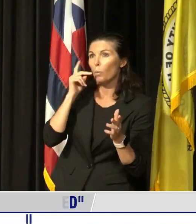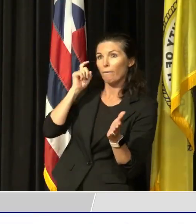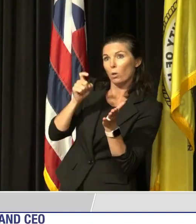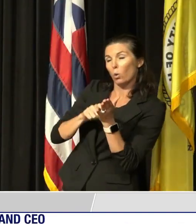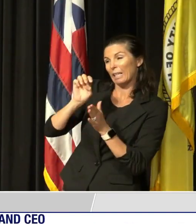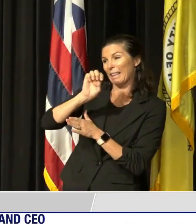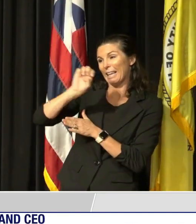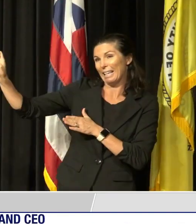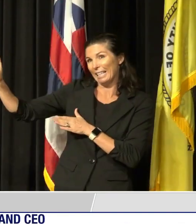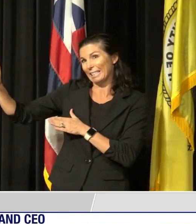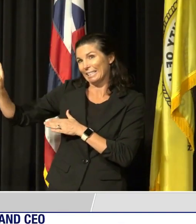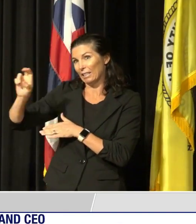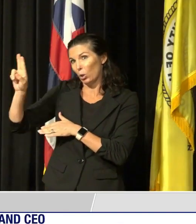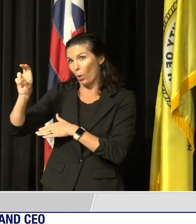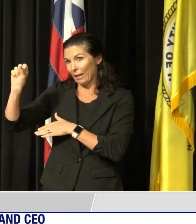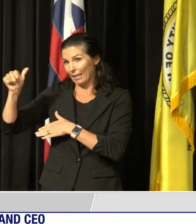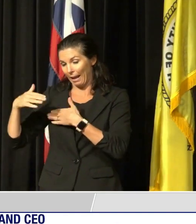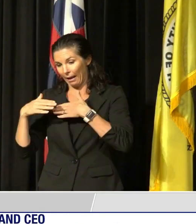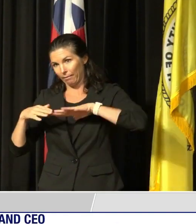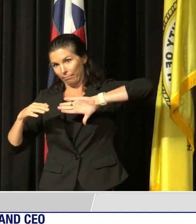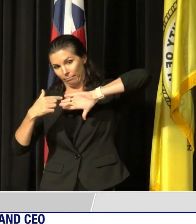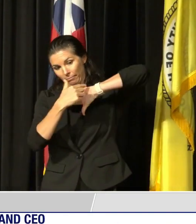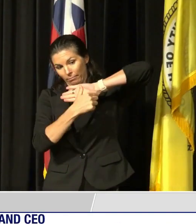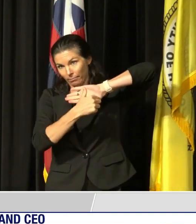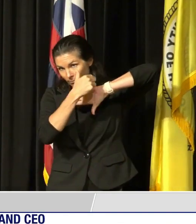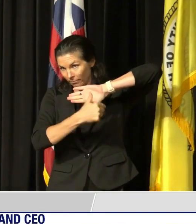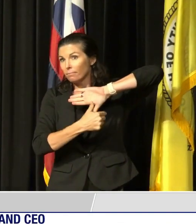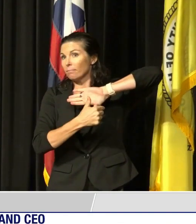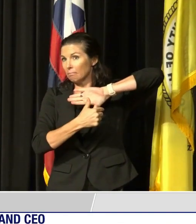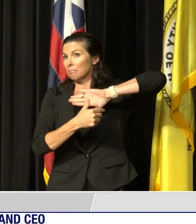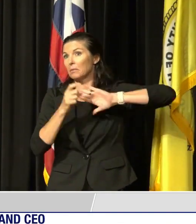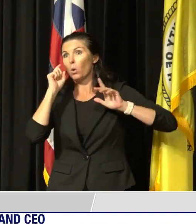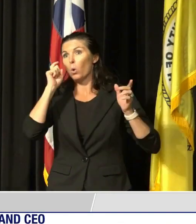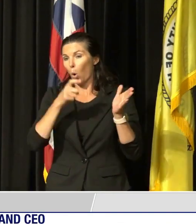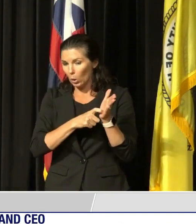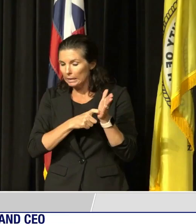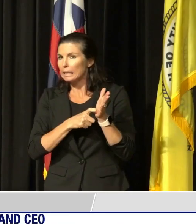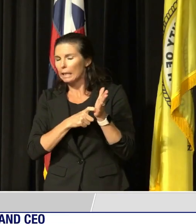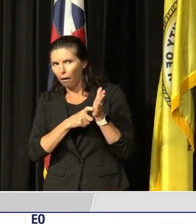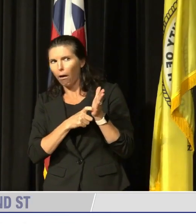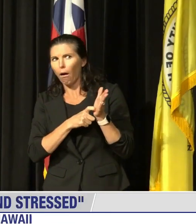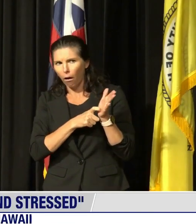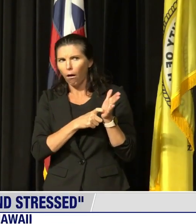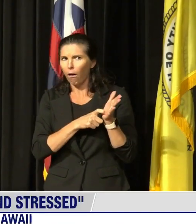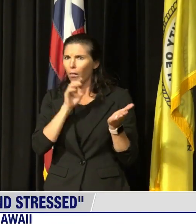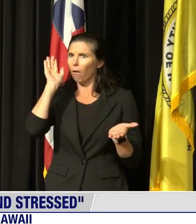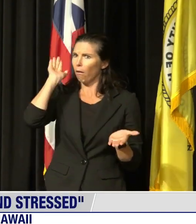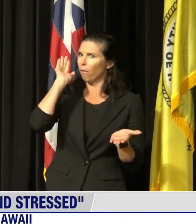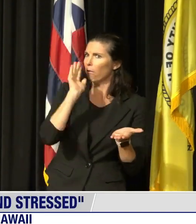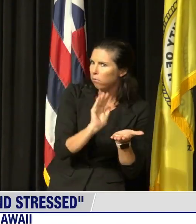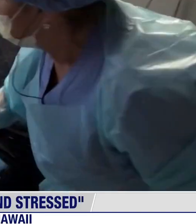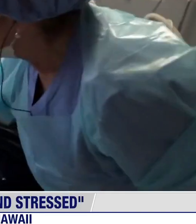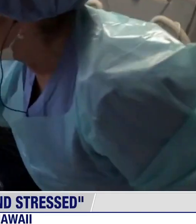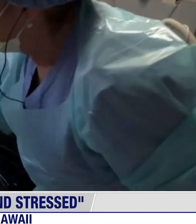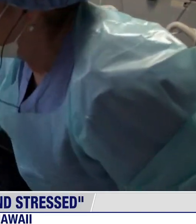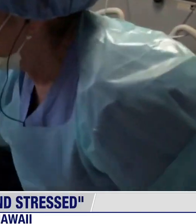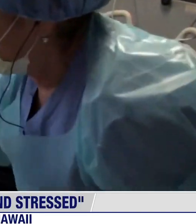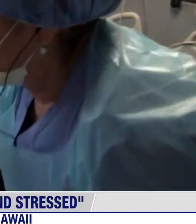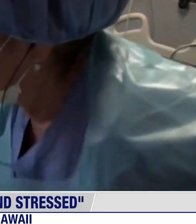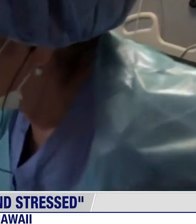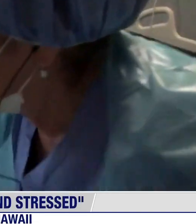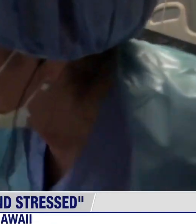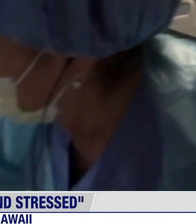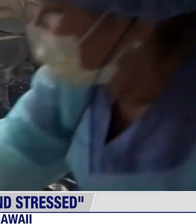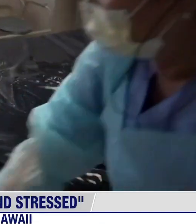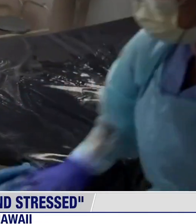right now, based on some of the things, at least within my organization, we're seeing at our portals of entry and the demand for urgent care. I think there's a lot of